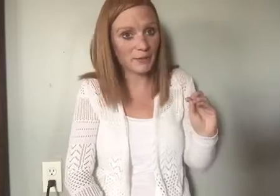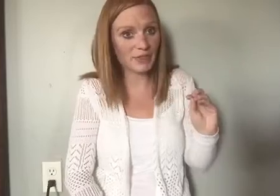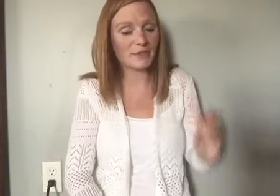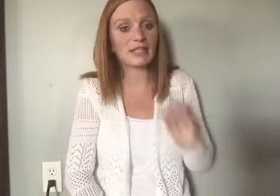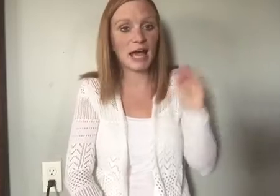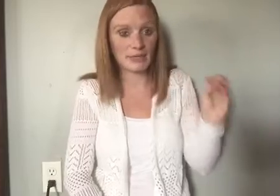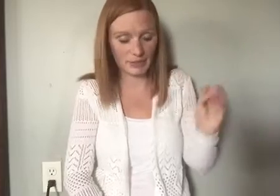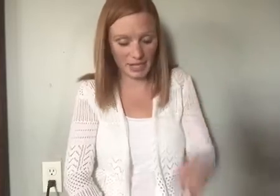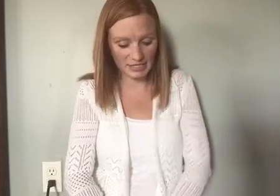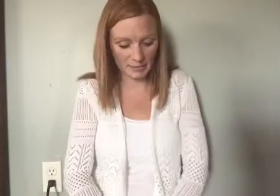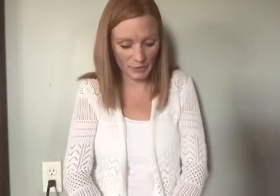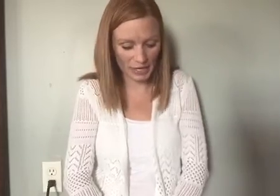with every sign, but lots of them you can.